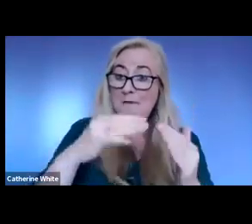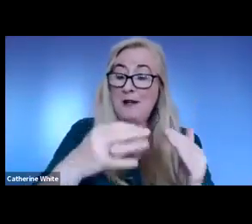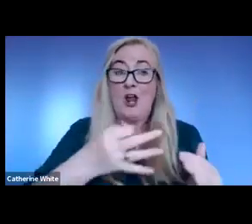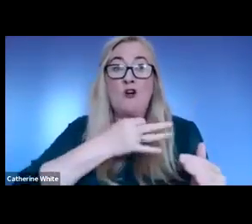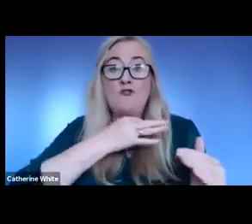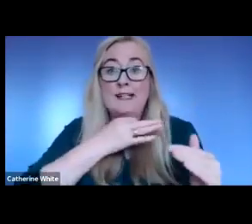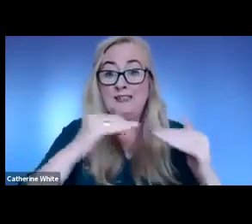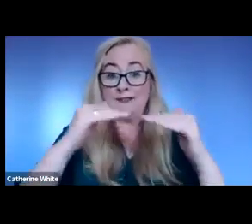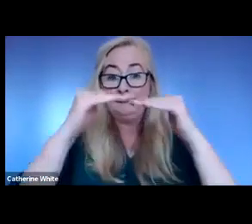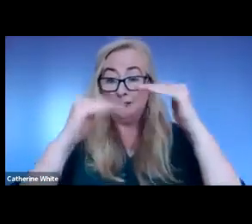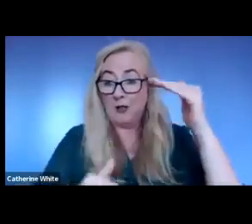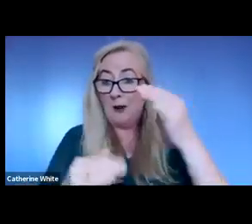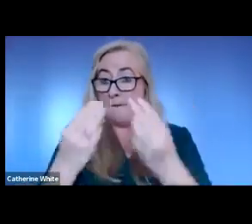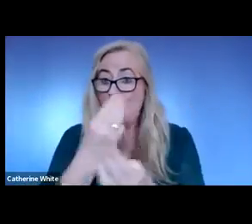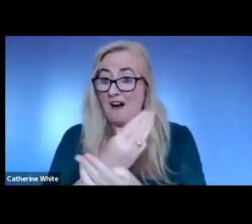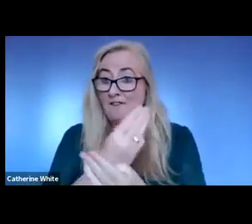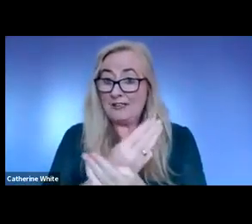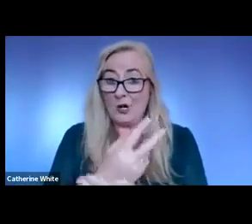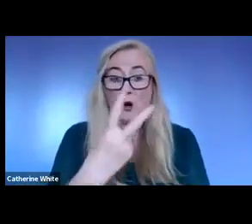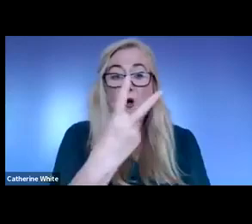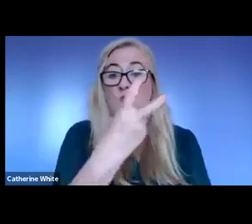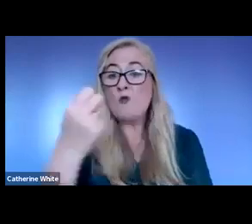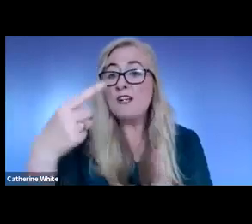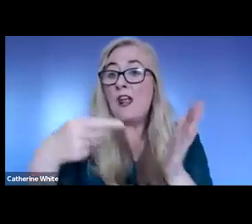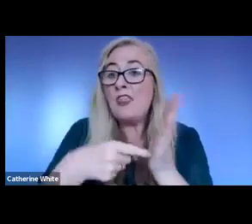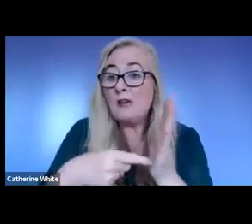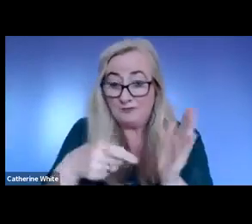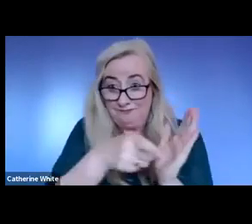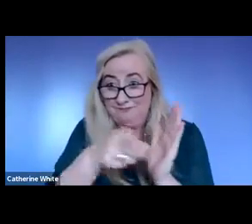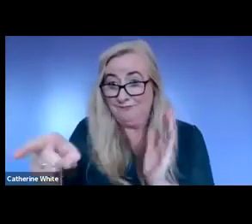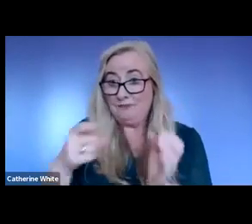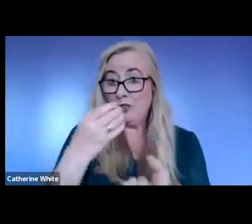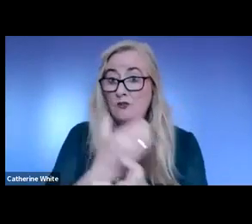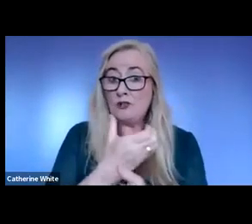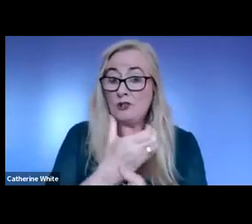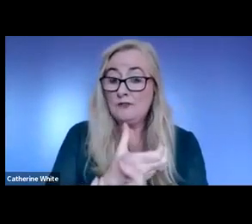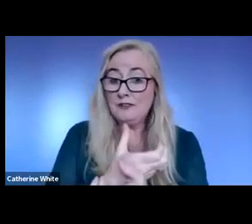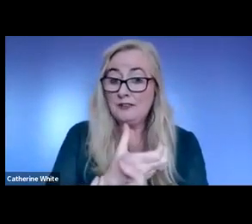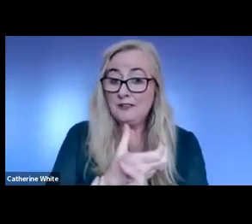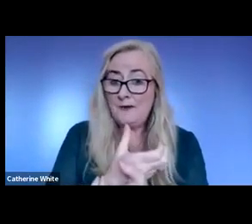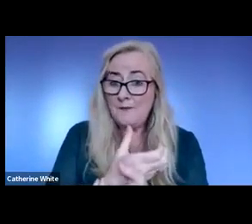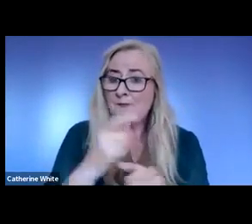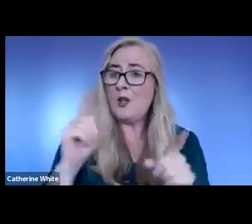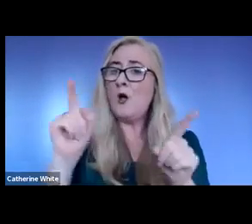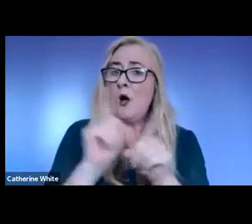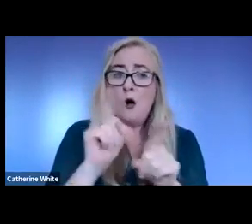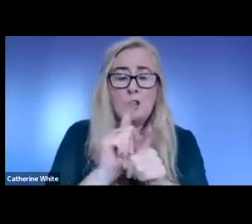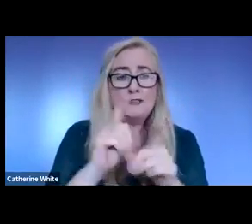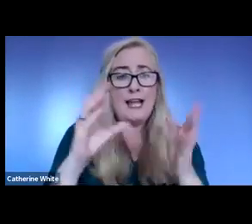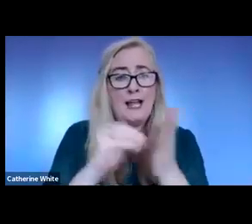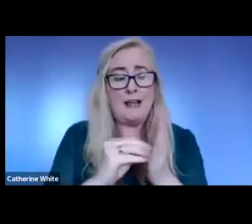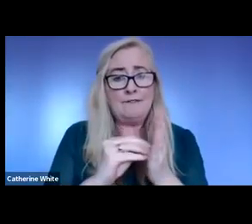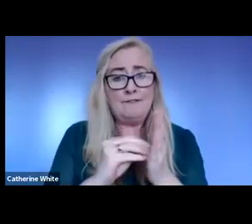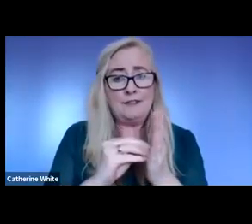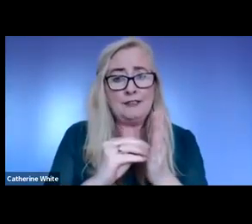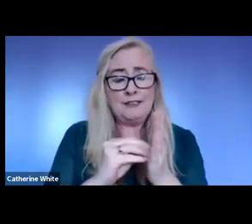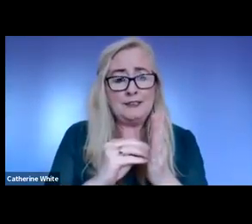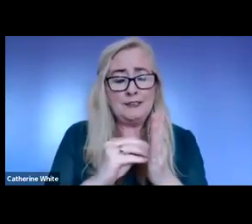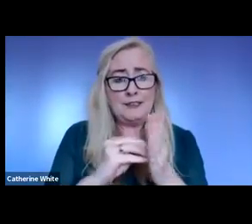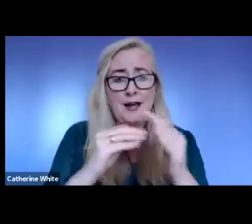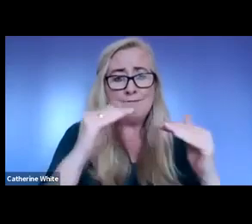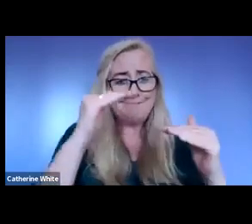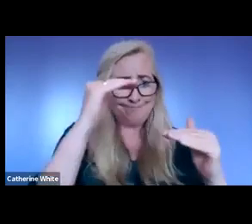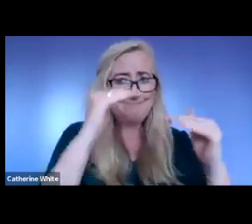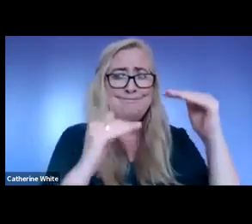poverty. 200,000 of those are children. And even within that, there are obviously going to be discrepancies